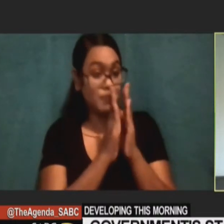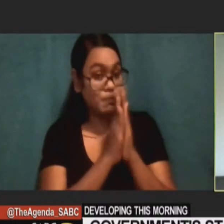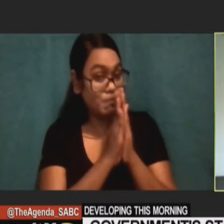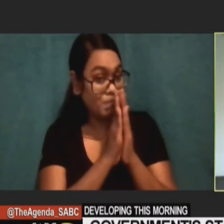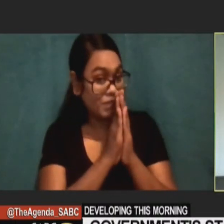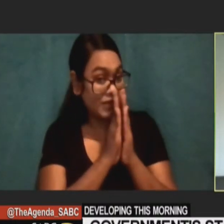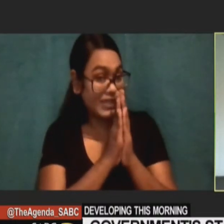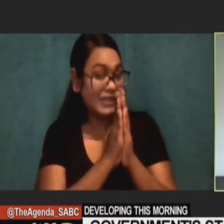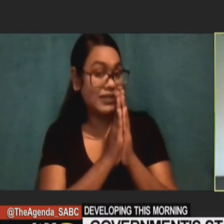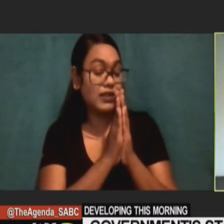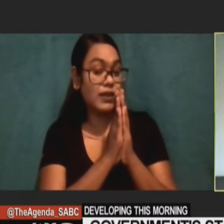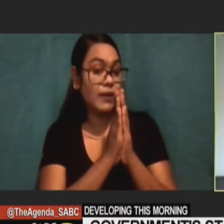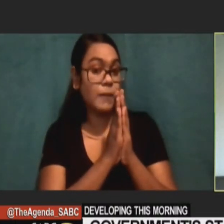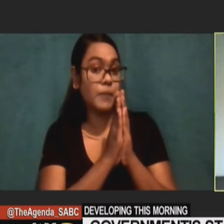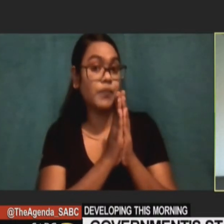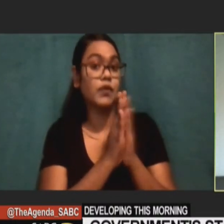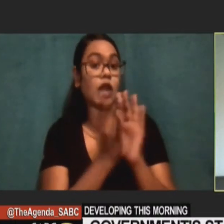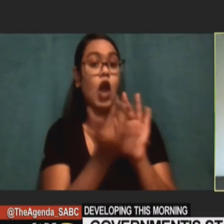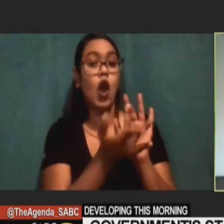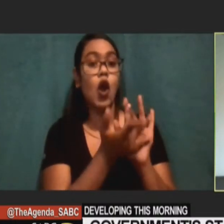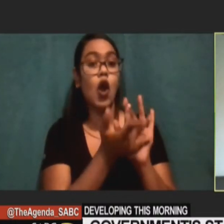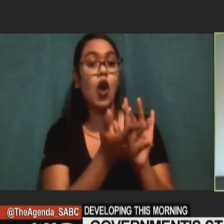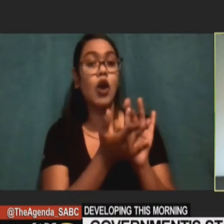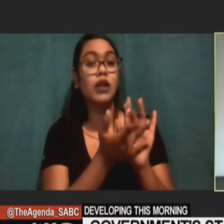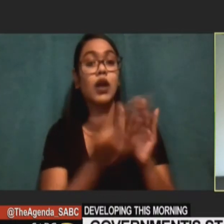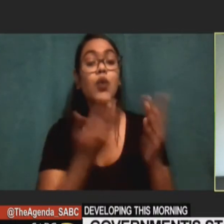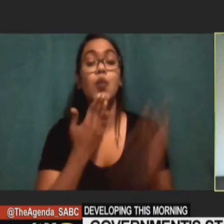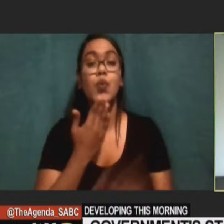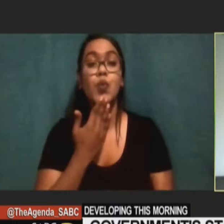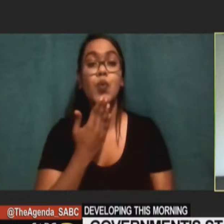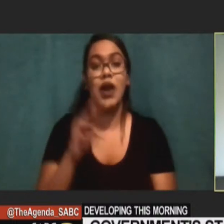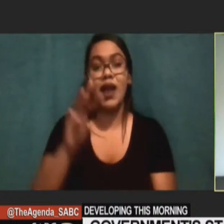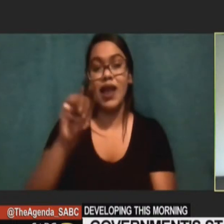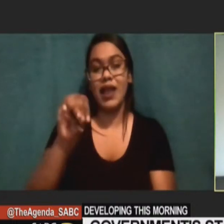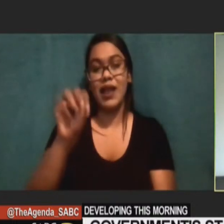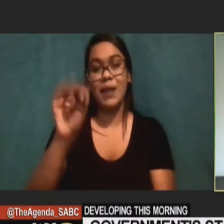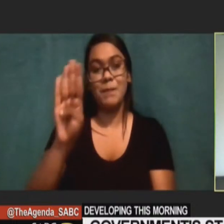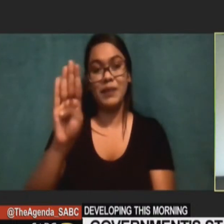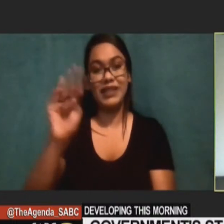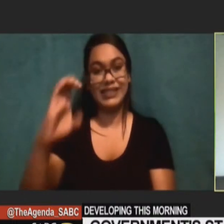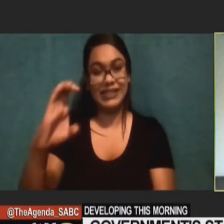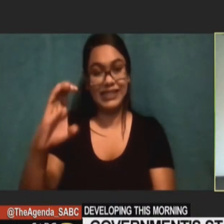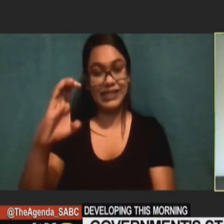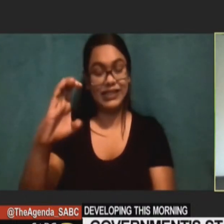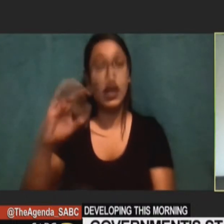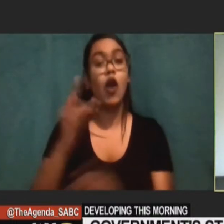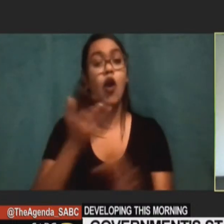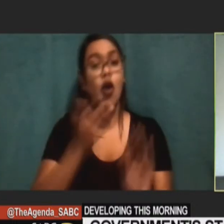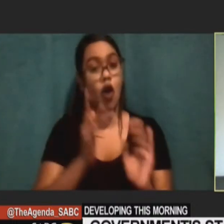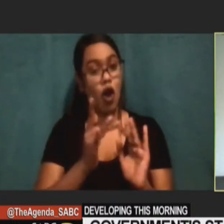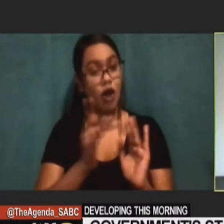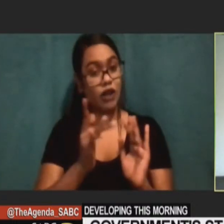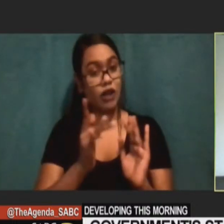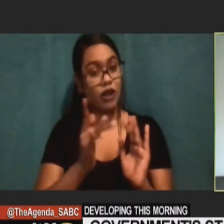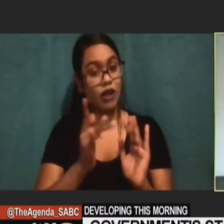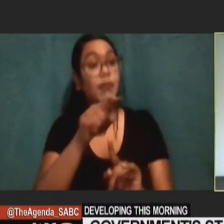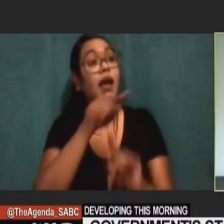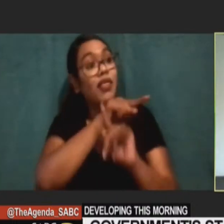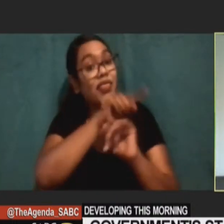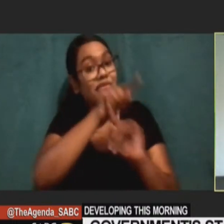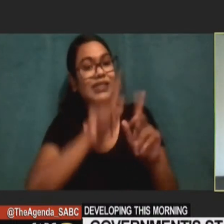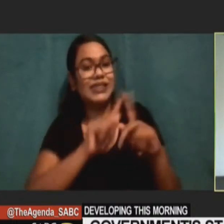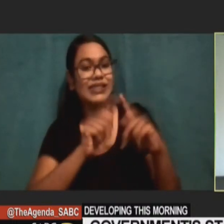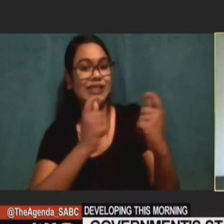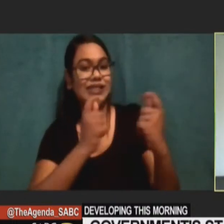please contact the nearest embassy in the country where you may be. There is a team,